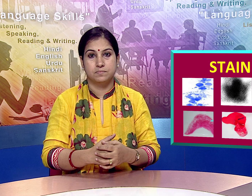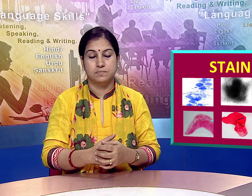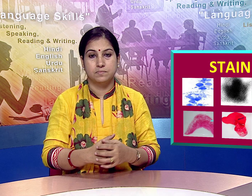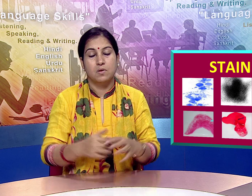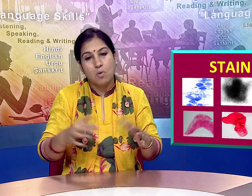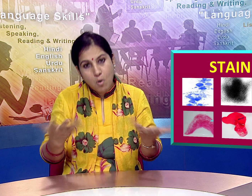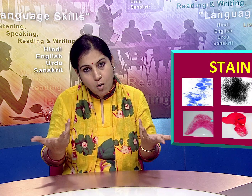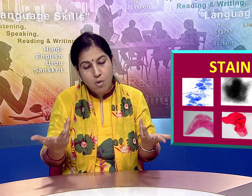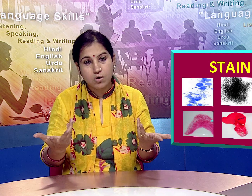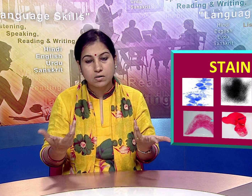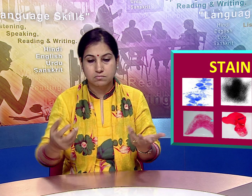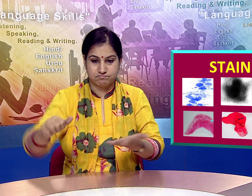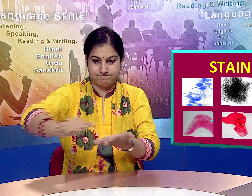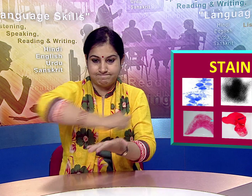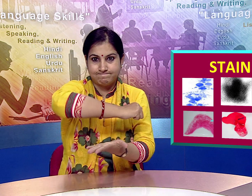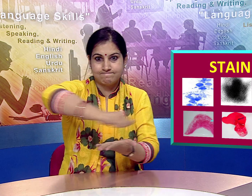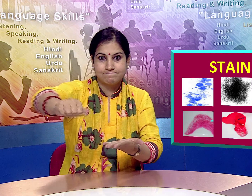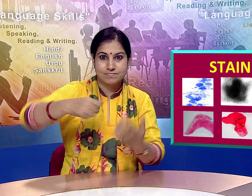or by ironing.